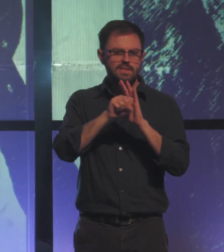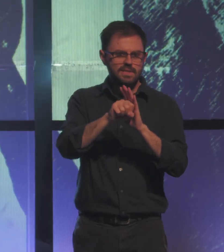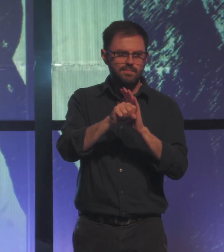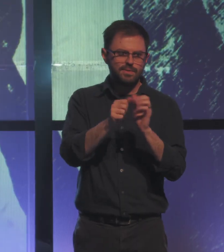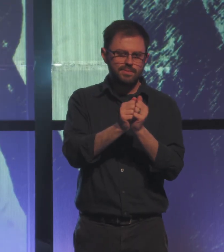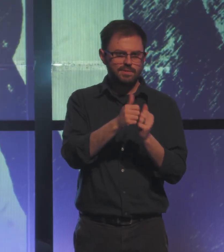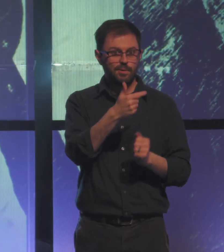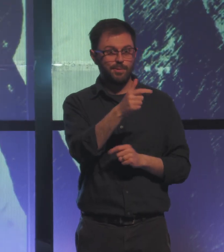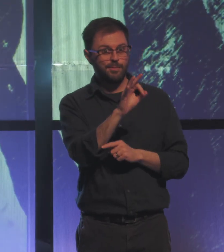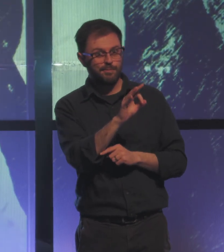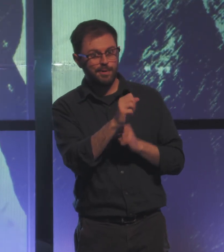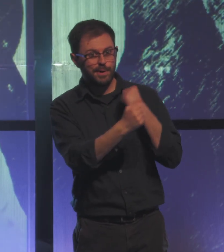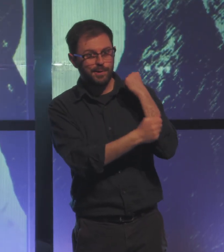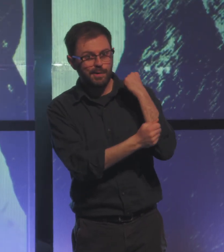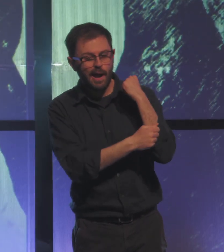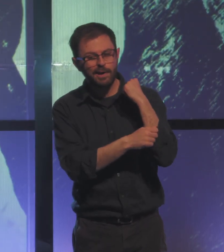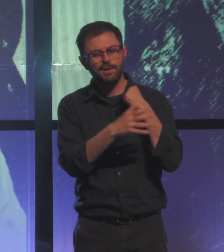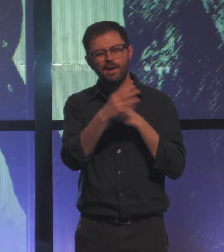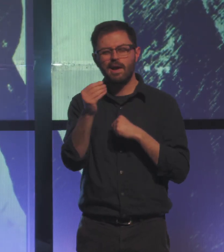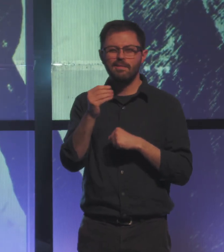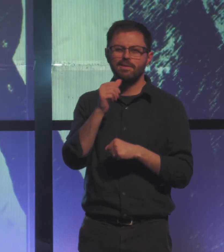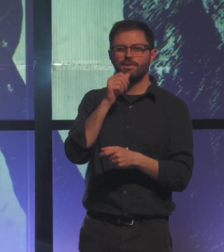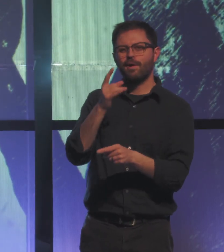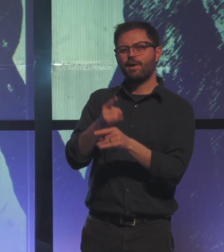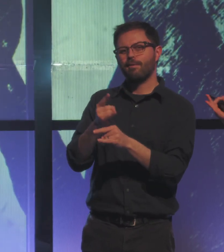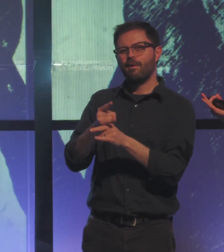gluten-free cracker, non-alcoholic juice,